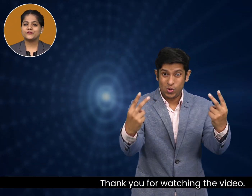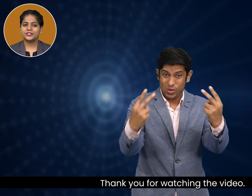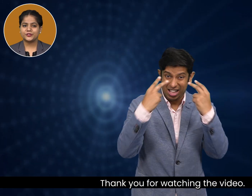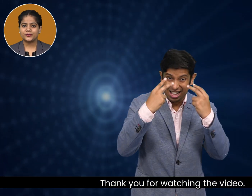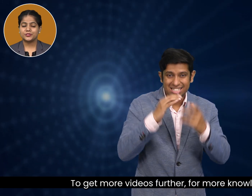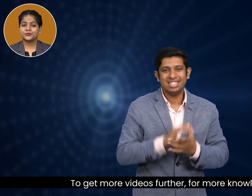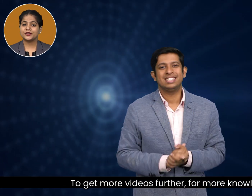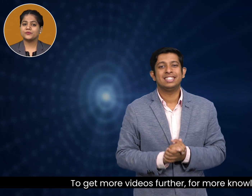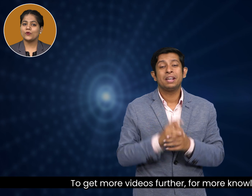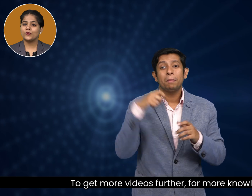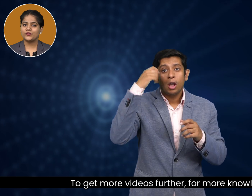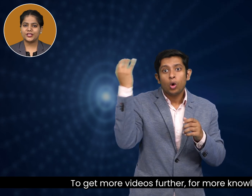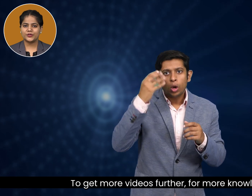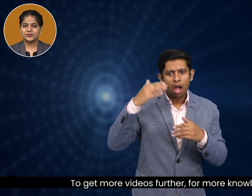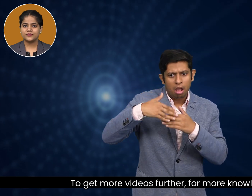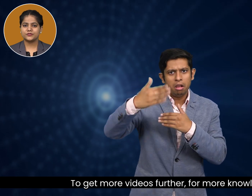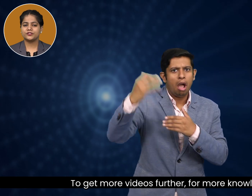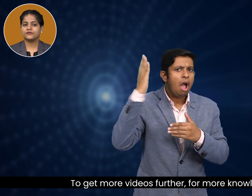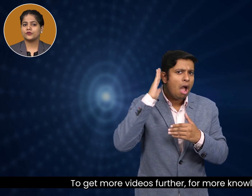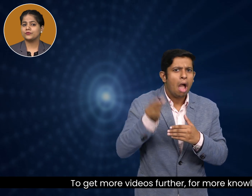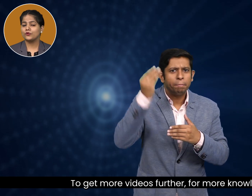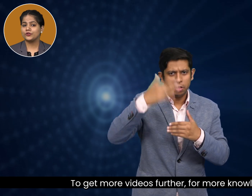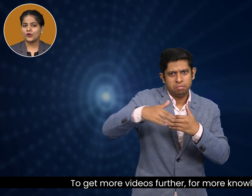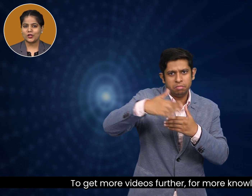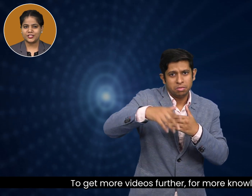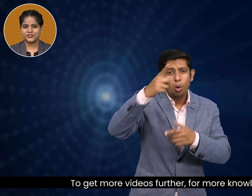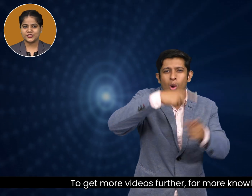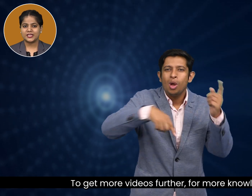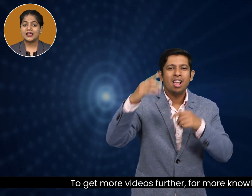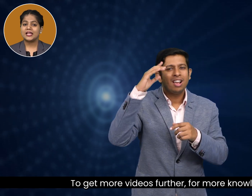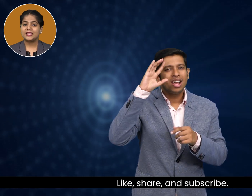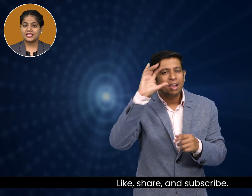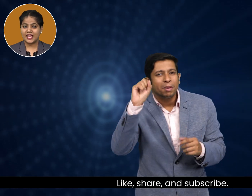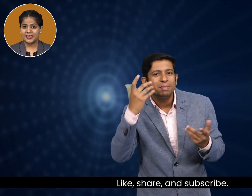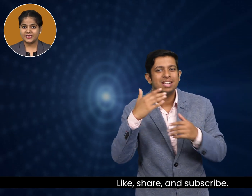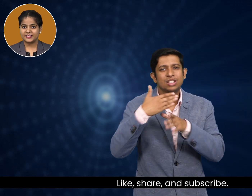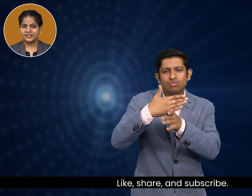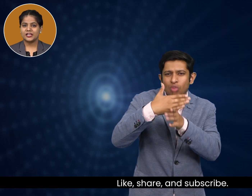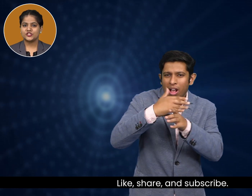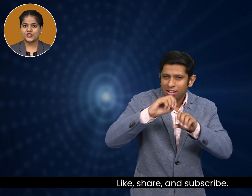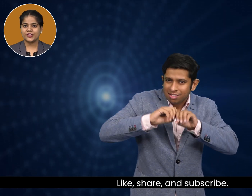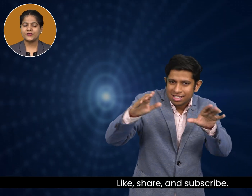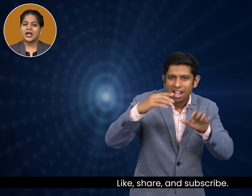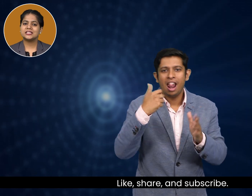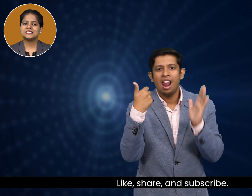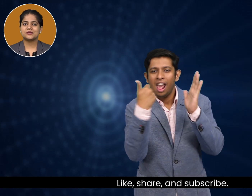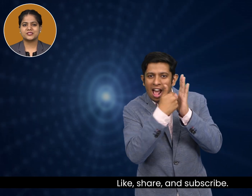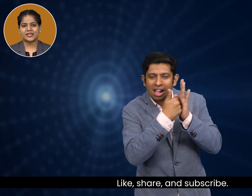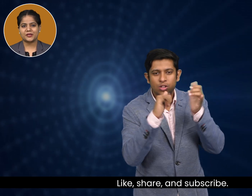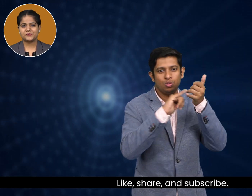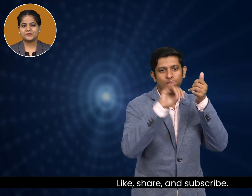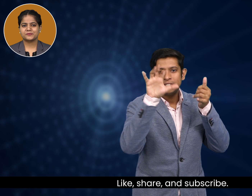for watching the video. To get more videos further for more knowledge, like,